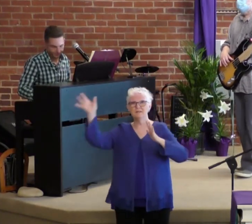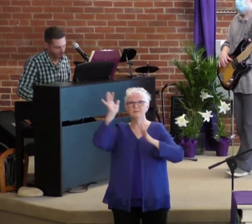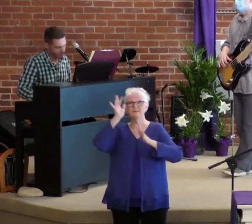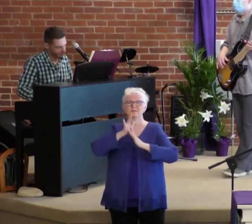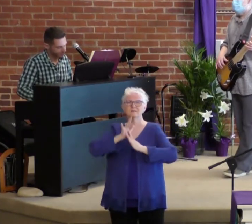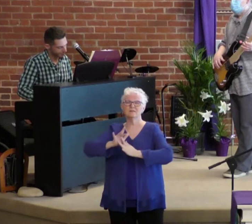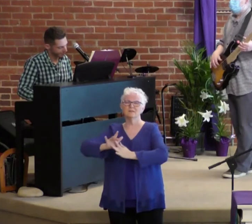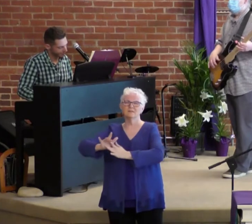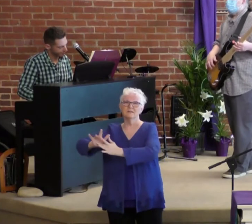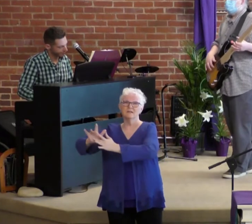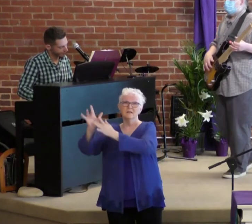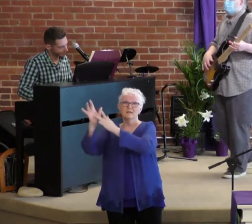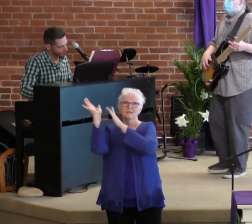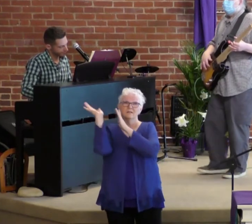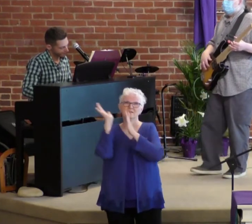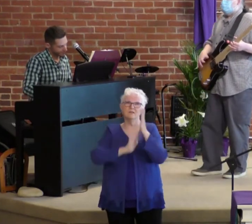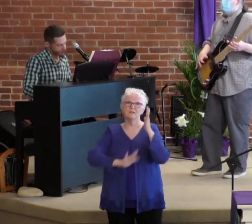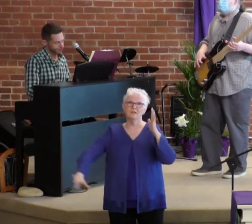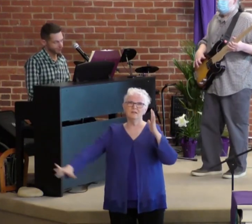Jesus,